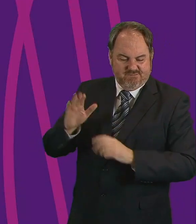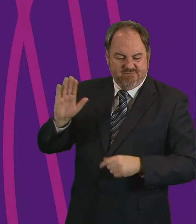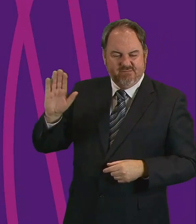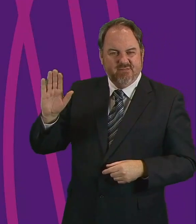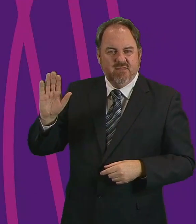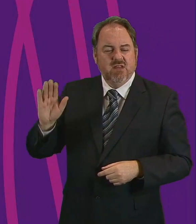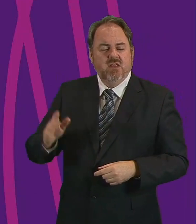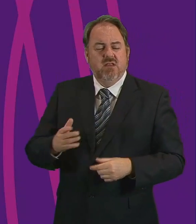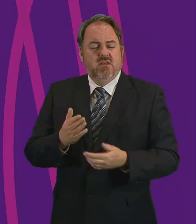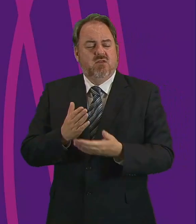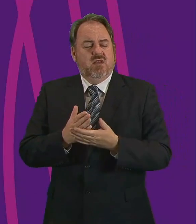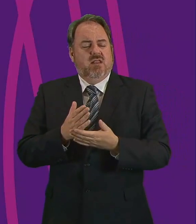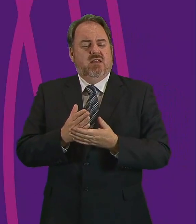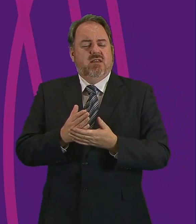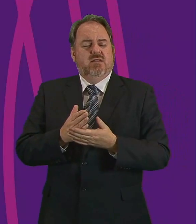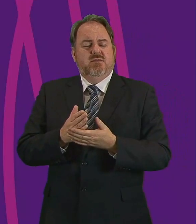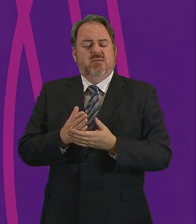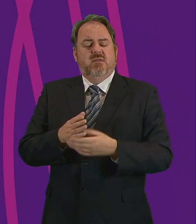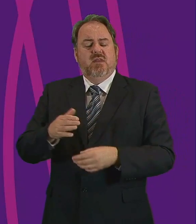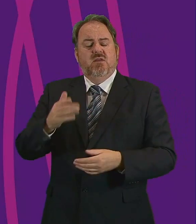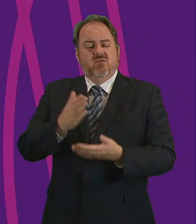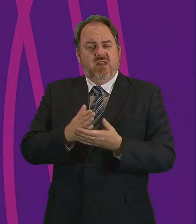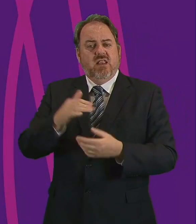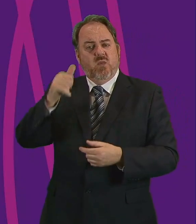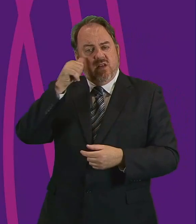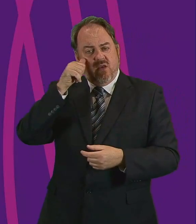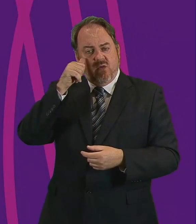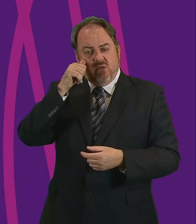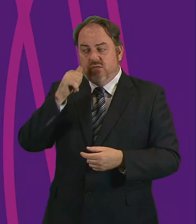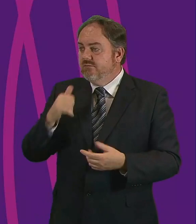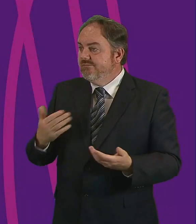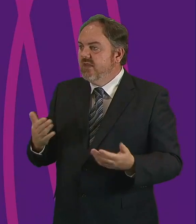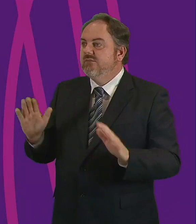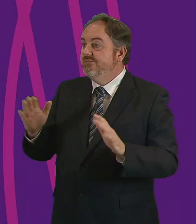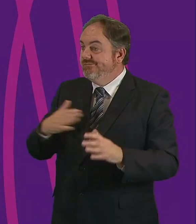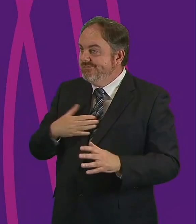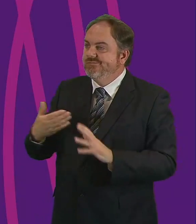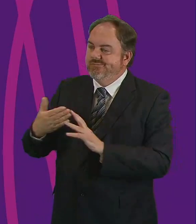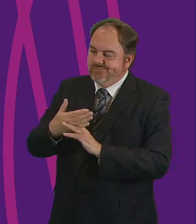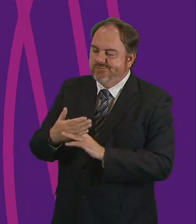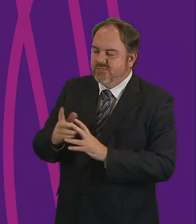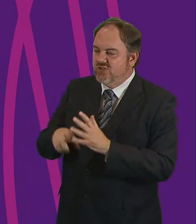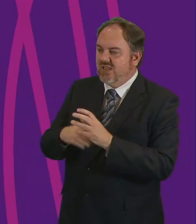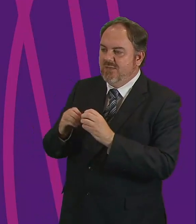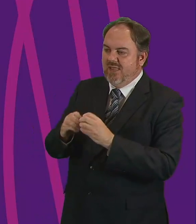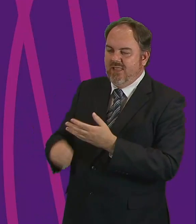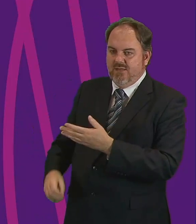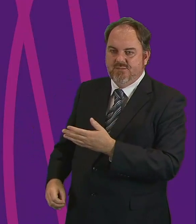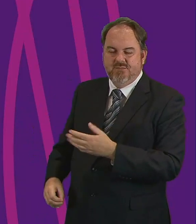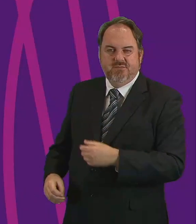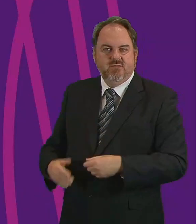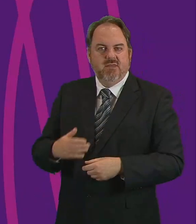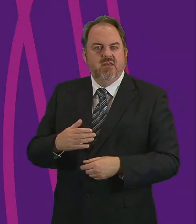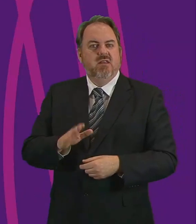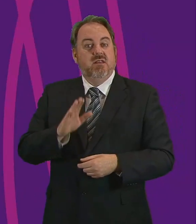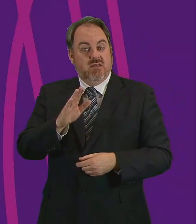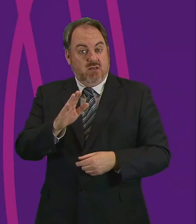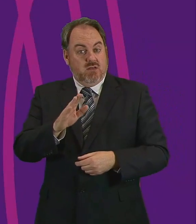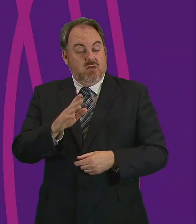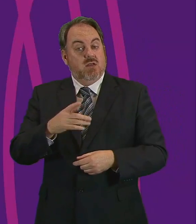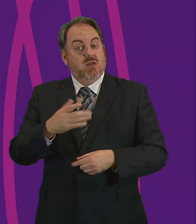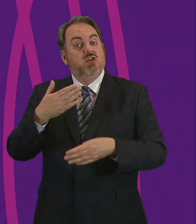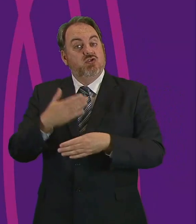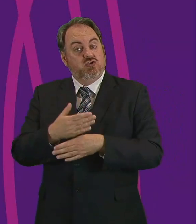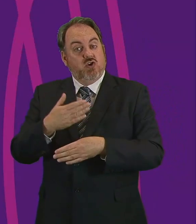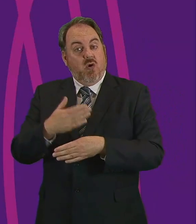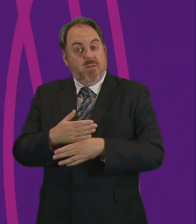gone beyond many people's expectations. Jackie Baillie. Jackie Baillie. I very much welcome the job furlough scheme, but would the